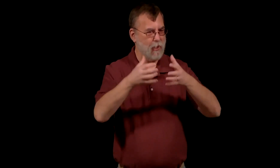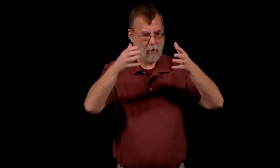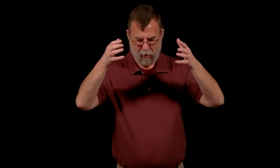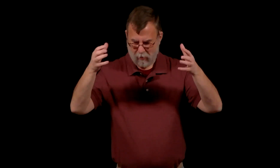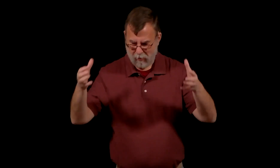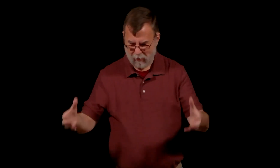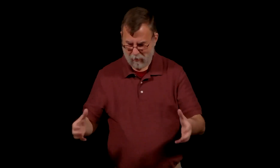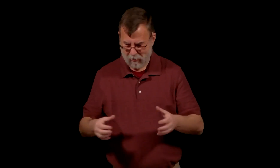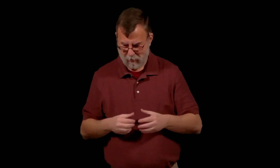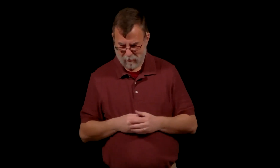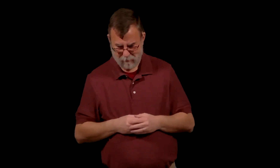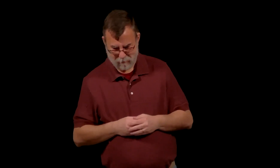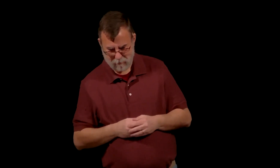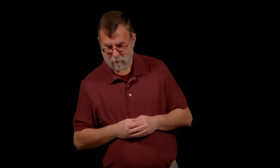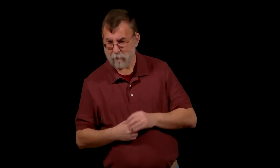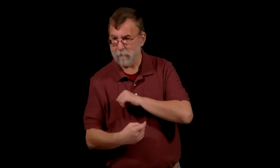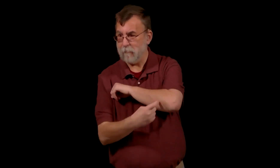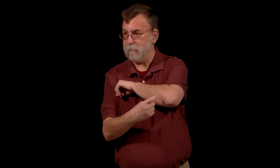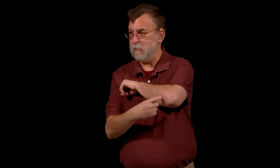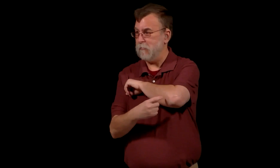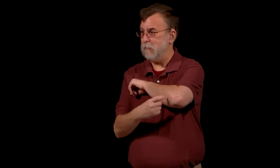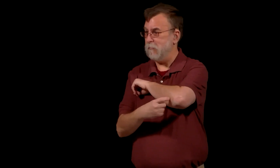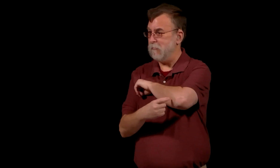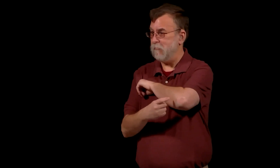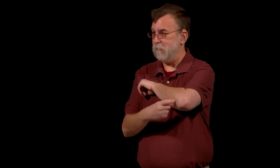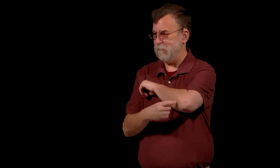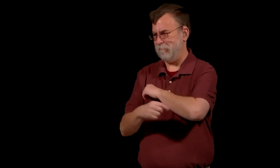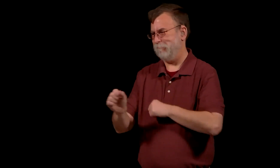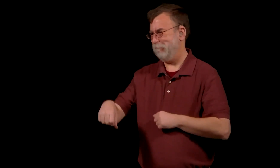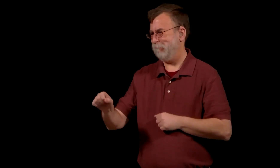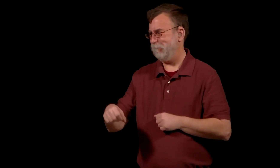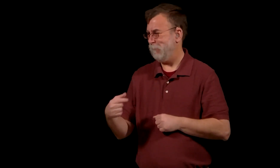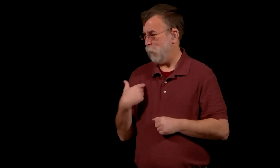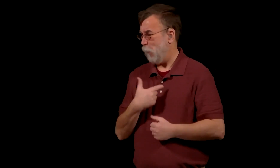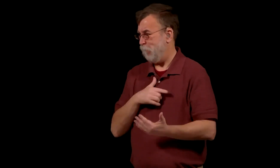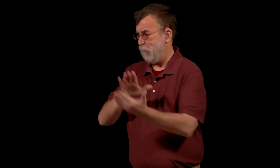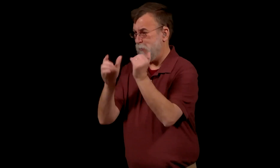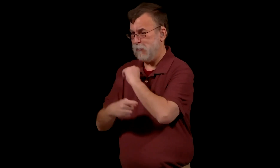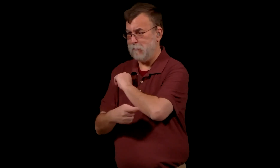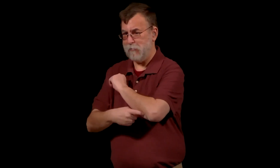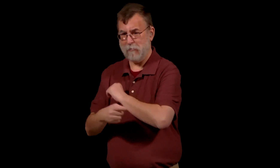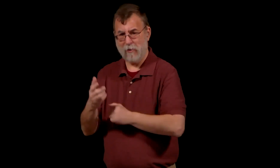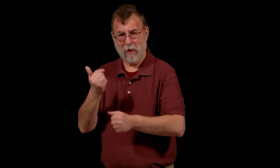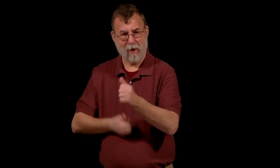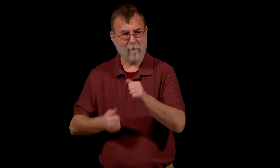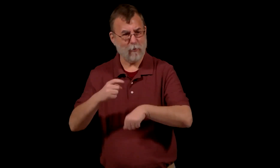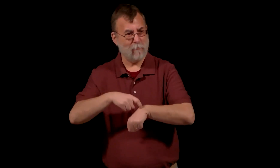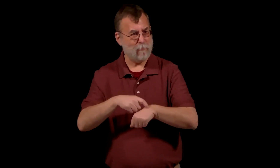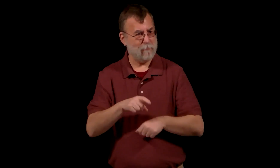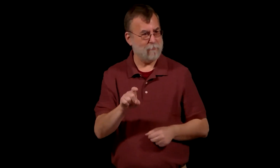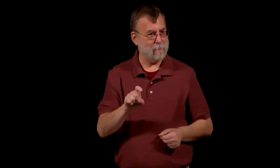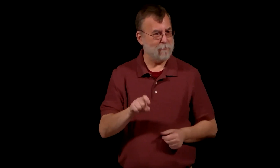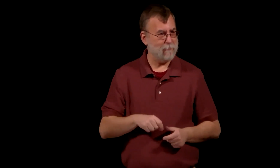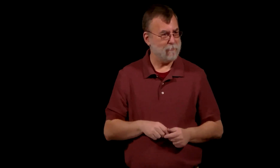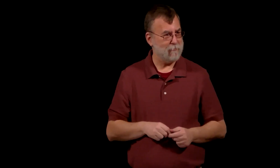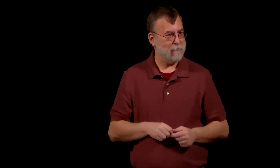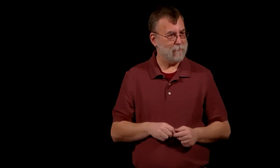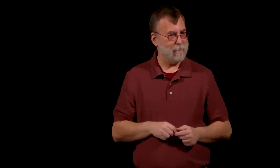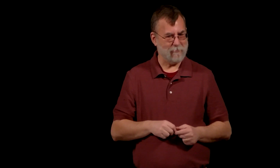Oftentimes we face a lot of temptation. Right? We do. There's been